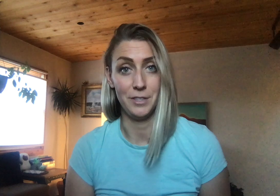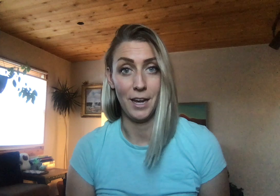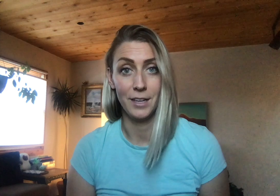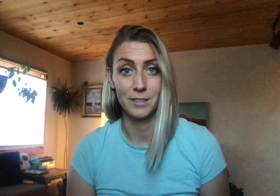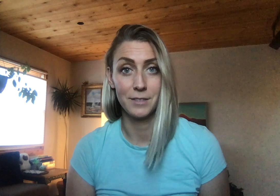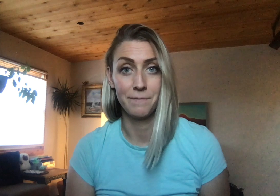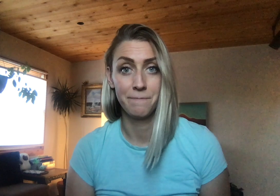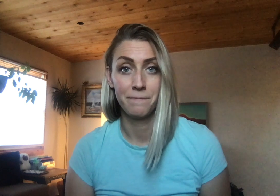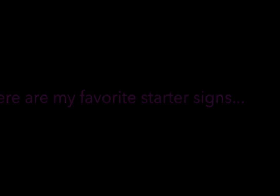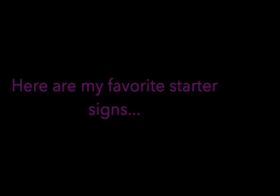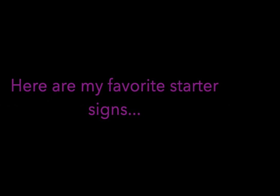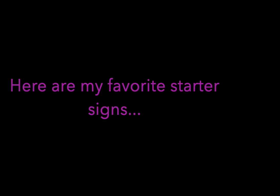signs.